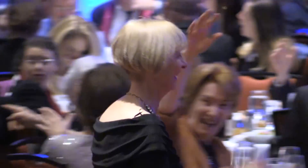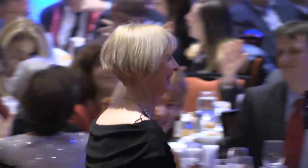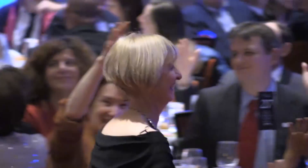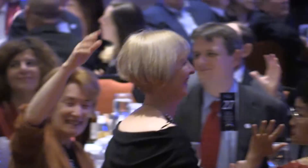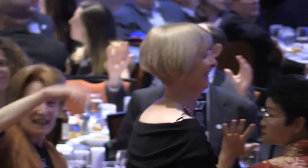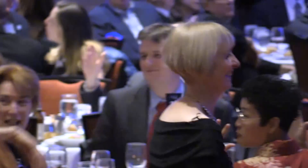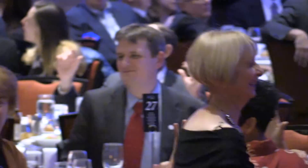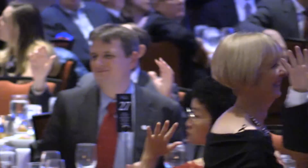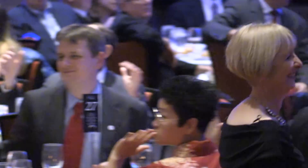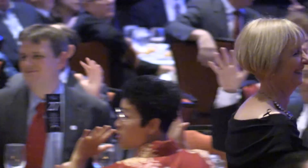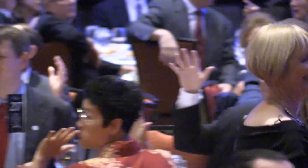Carol Sliney,